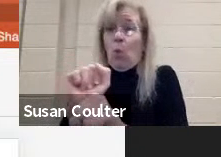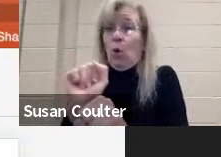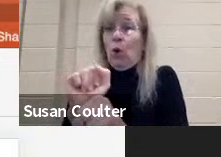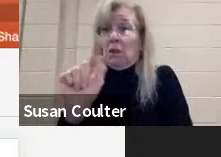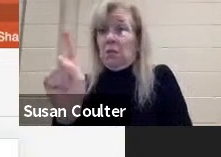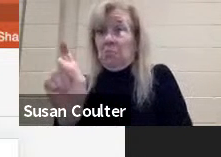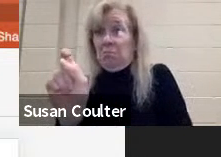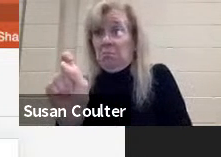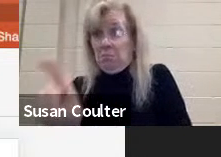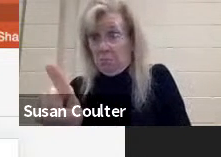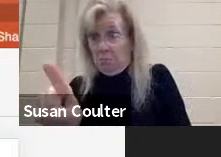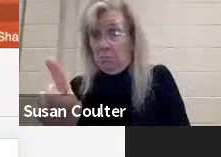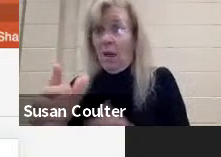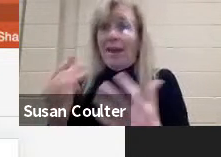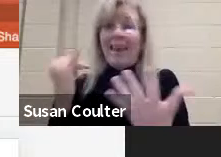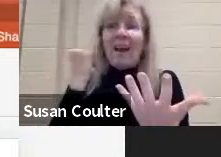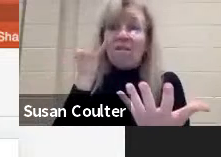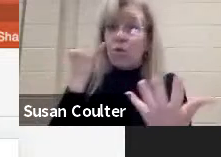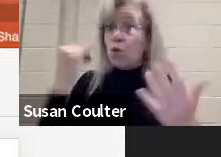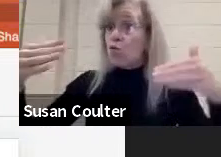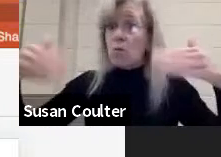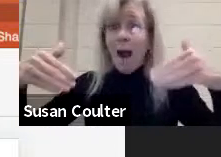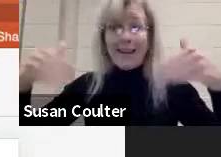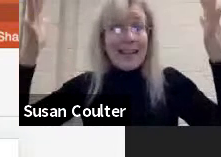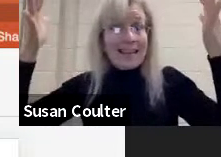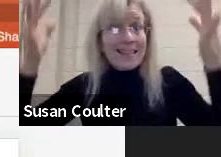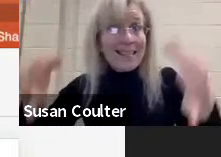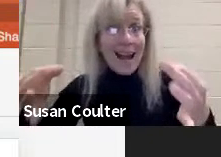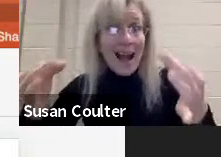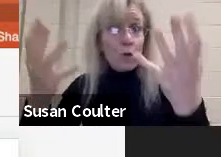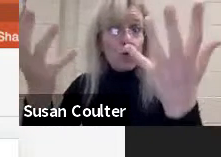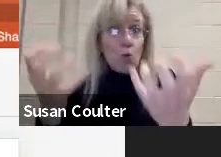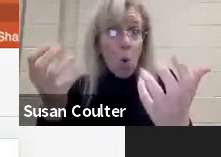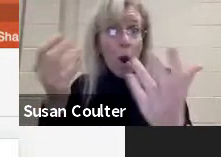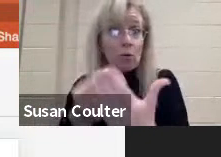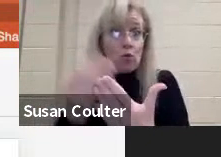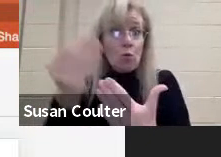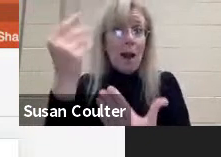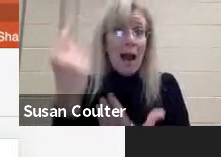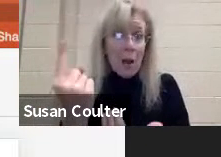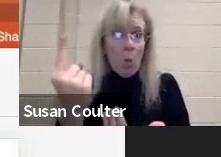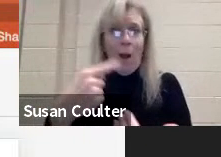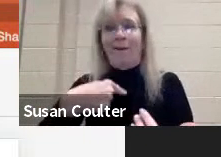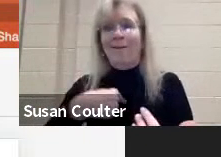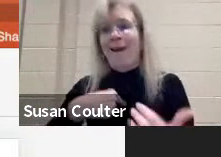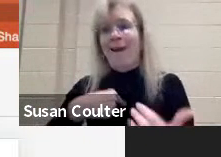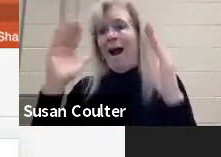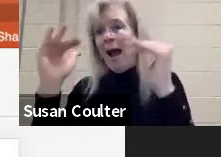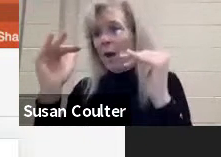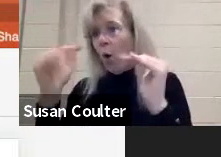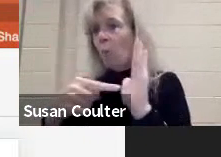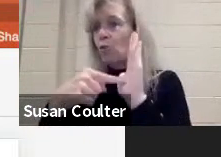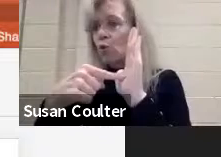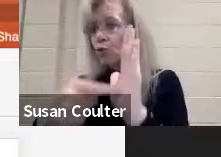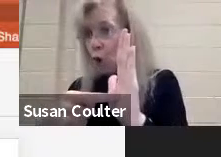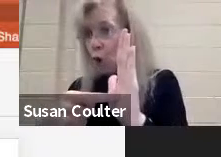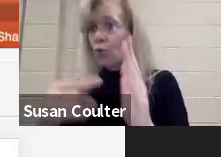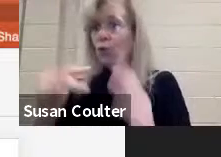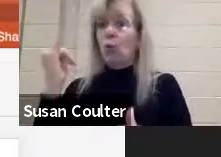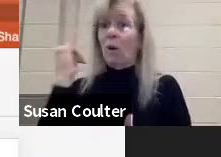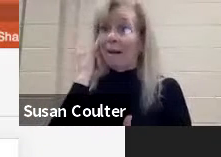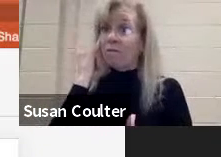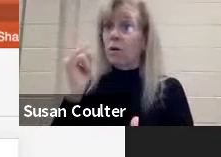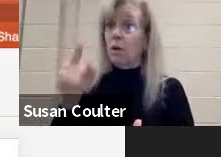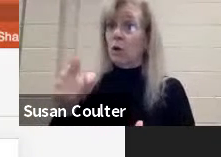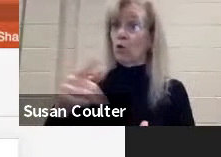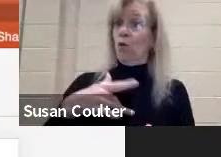it works if you not yet decide you want to buy one. I hope to show